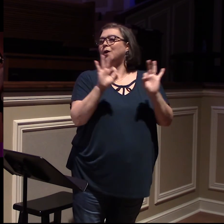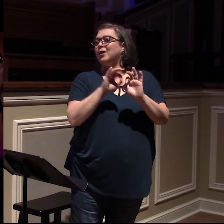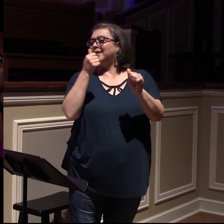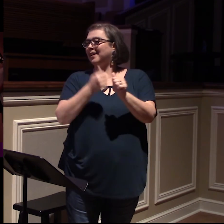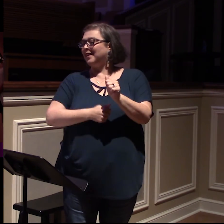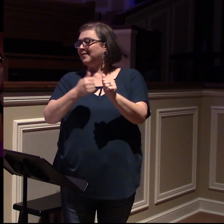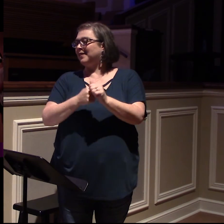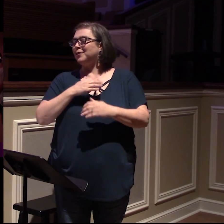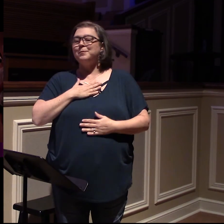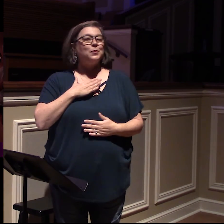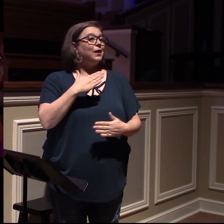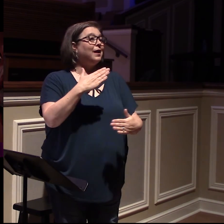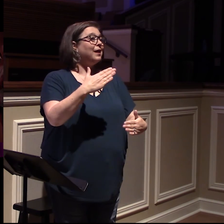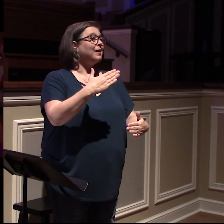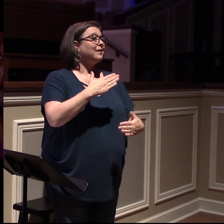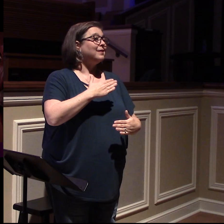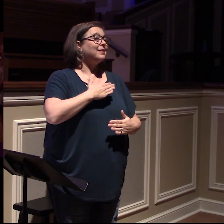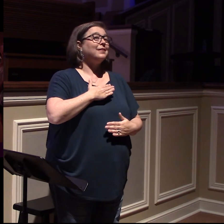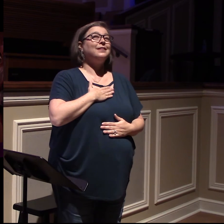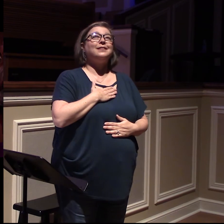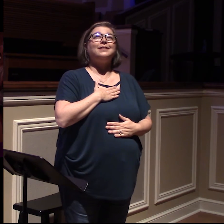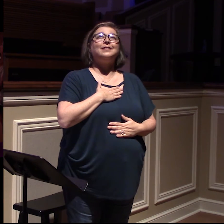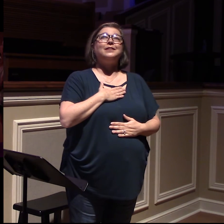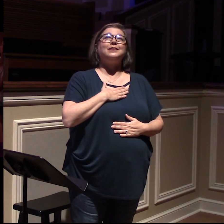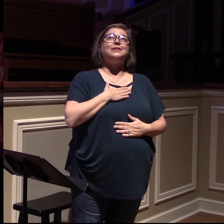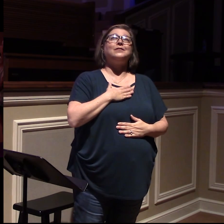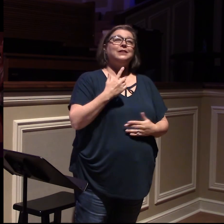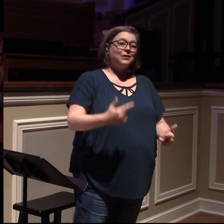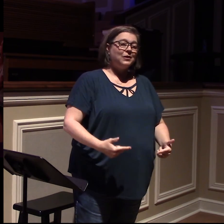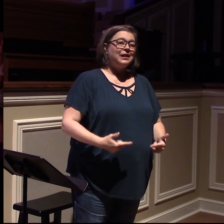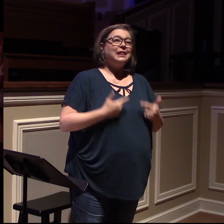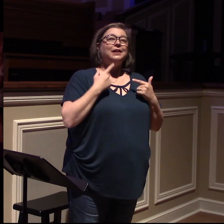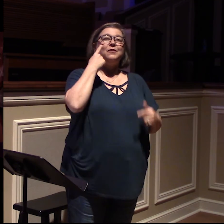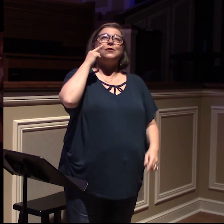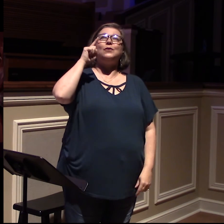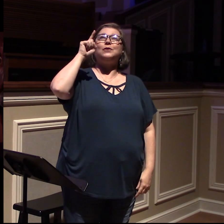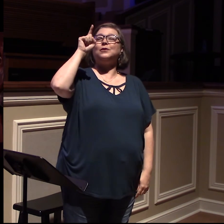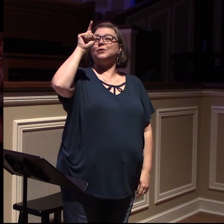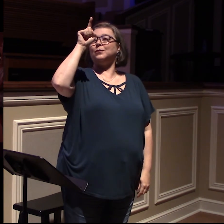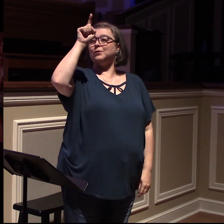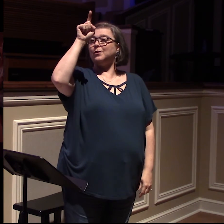You're worthy of every breath we could ever breathe. We live for you.